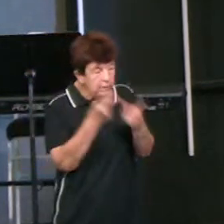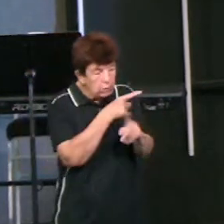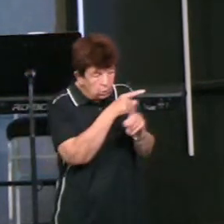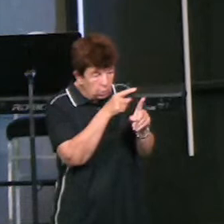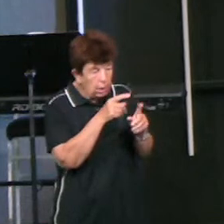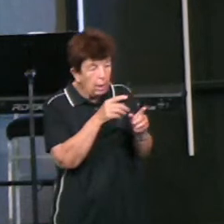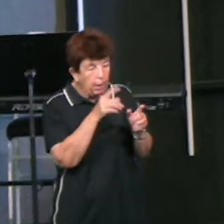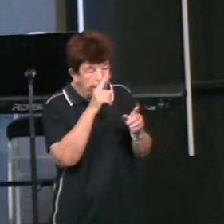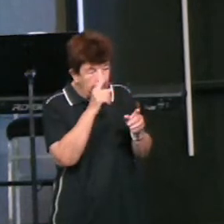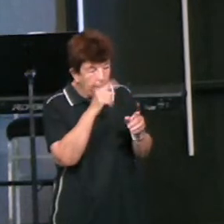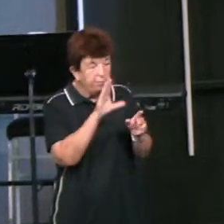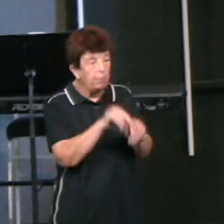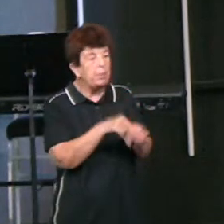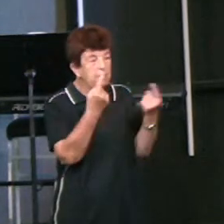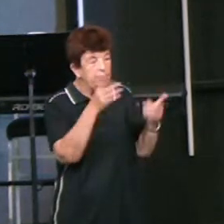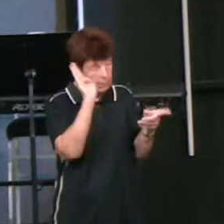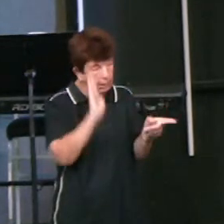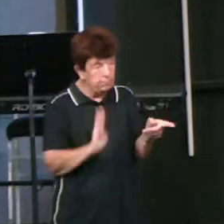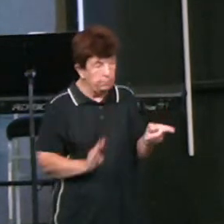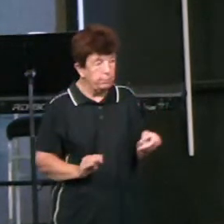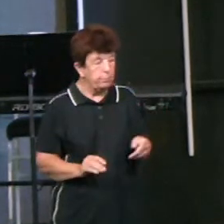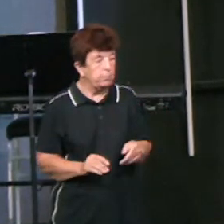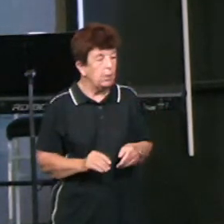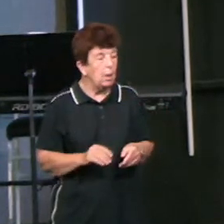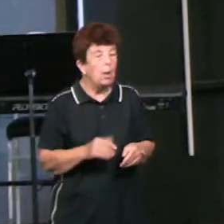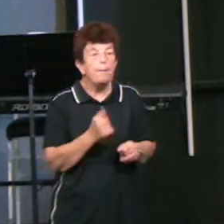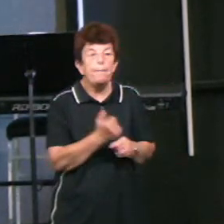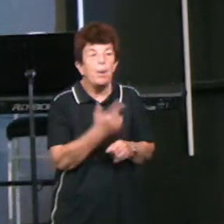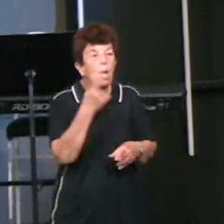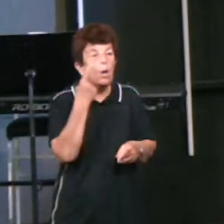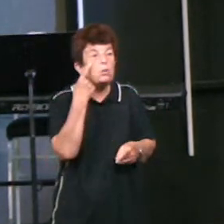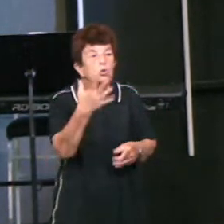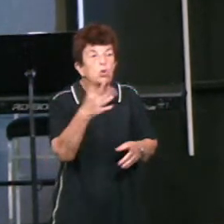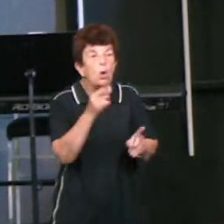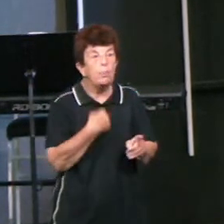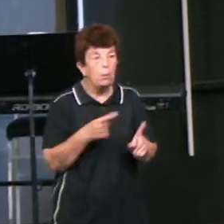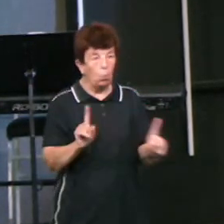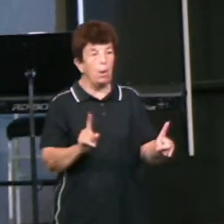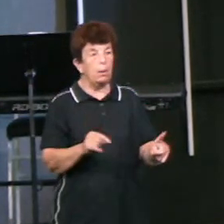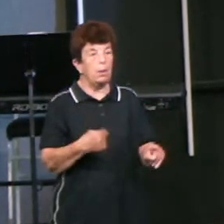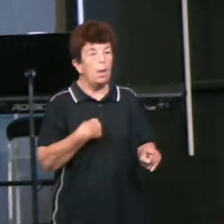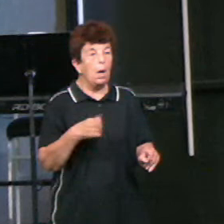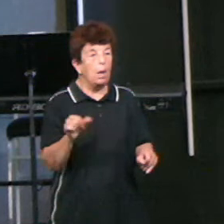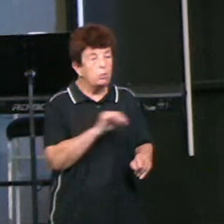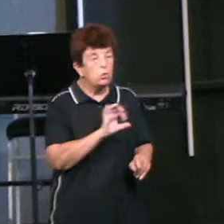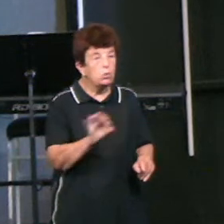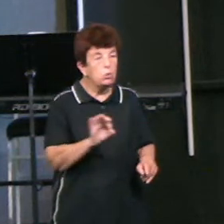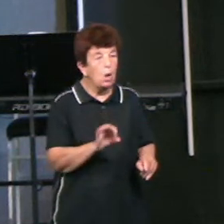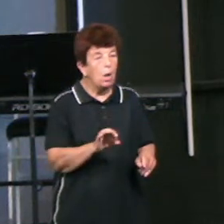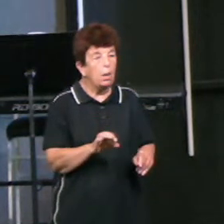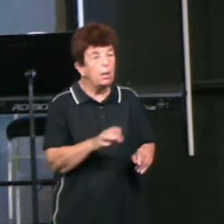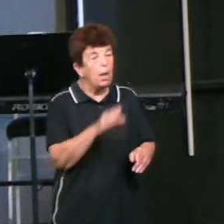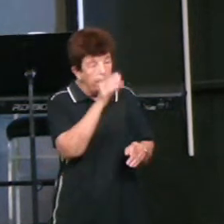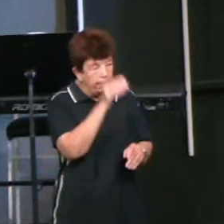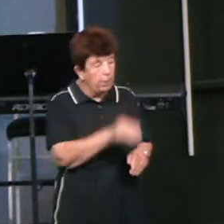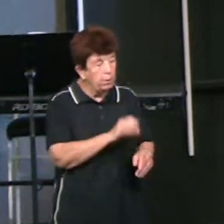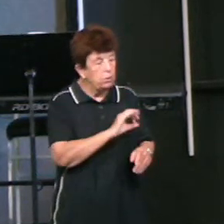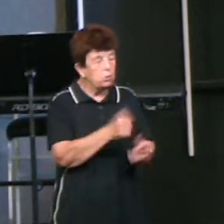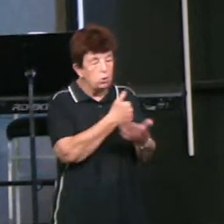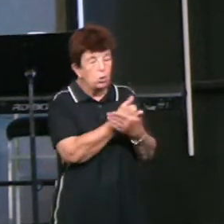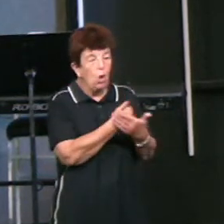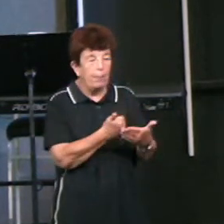anyone of another nation. But God has shown me that I should not call any person